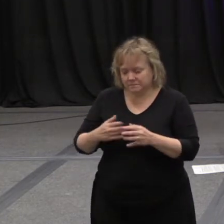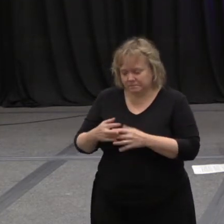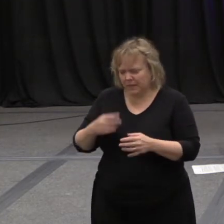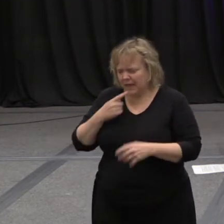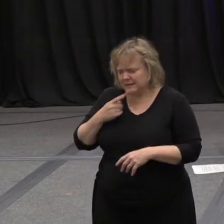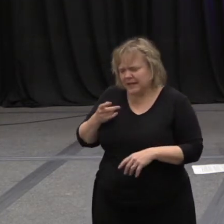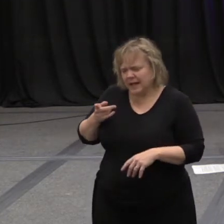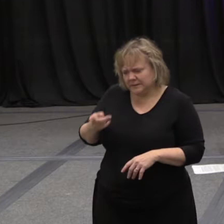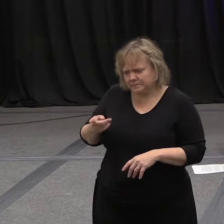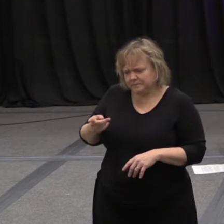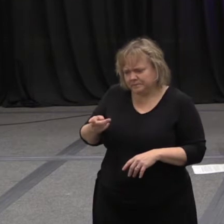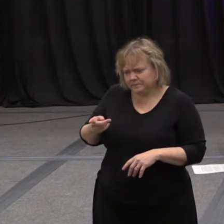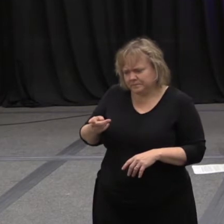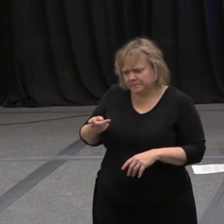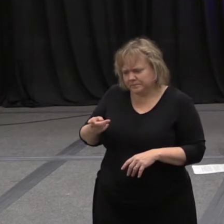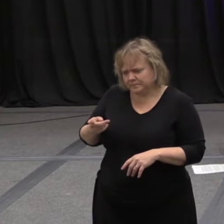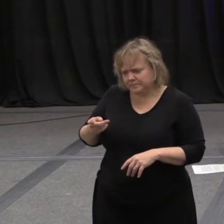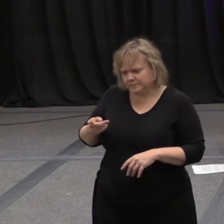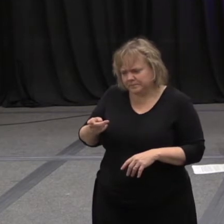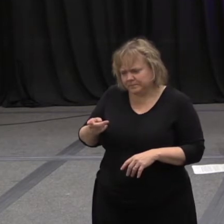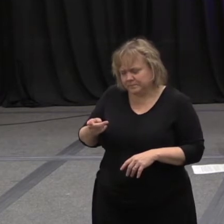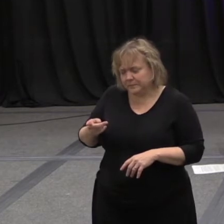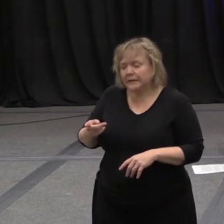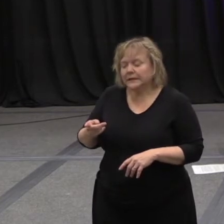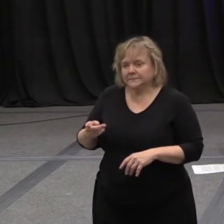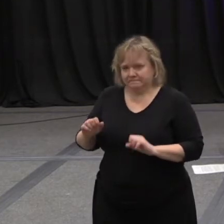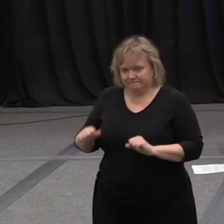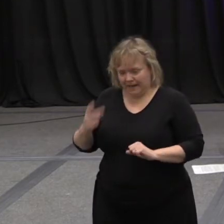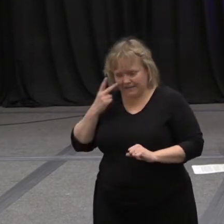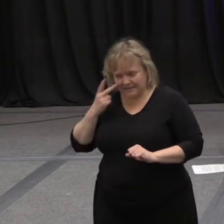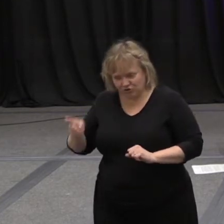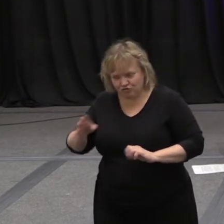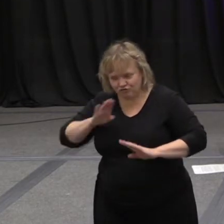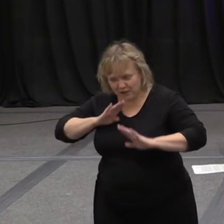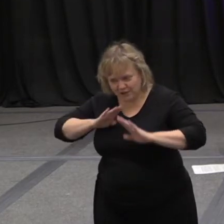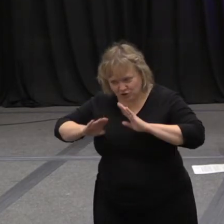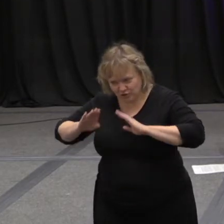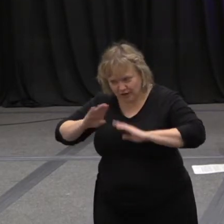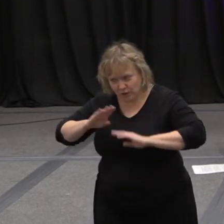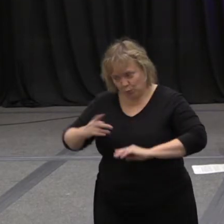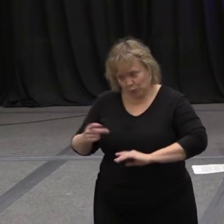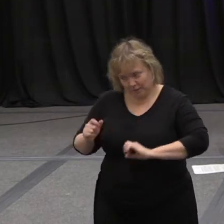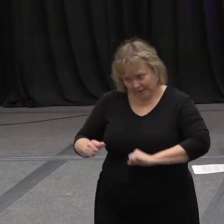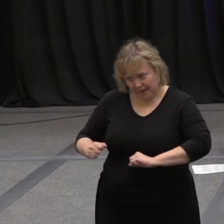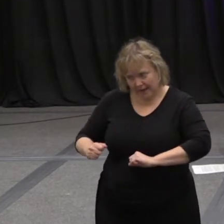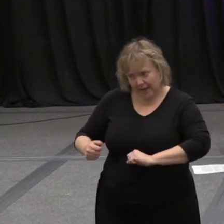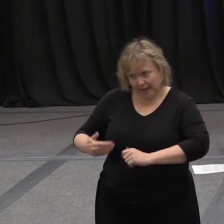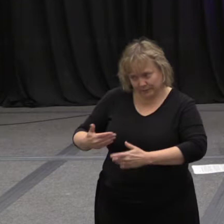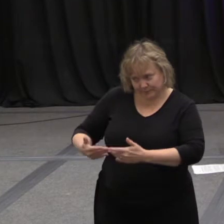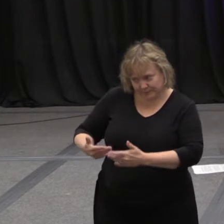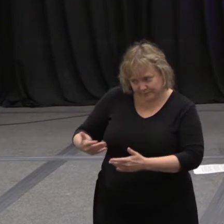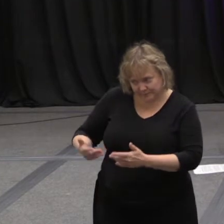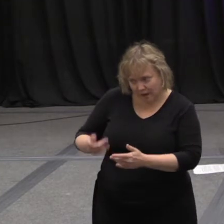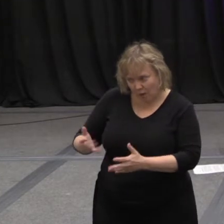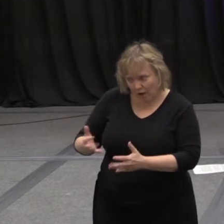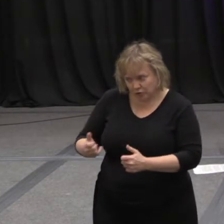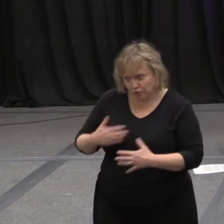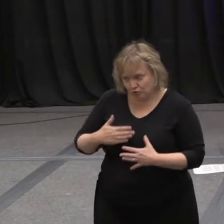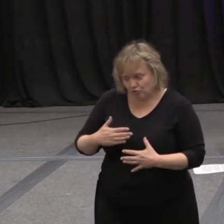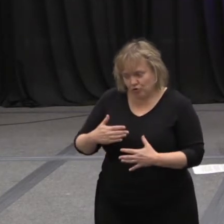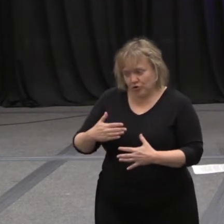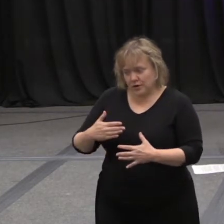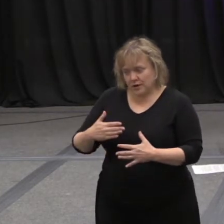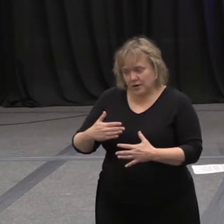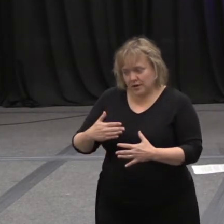me, okay, I see you're frustrated. We can work this out. I want you to take a deep breath.